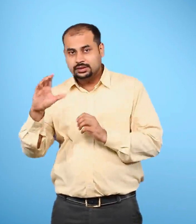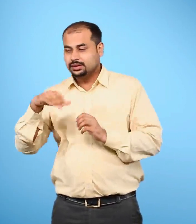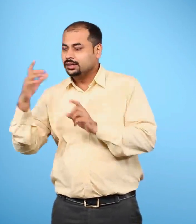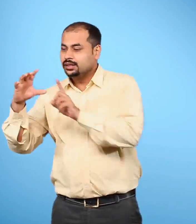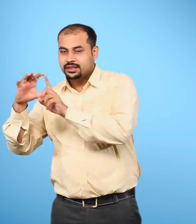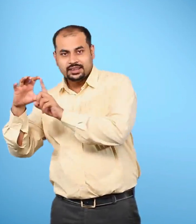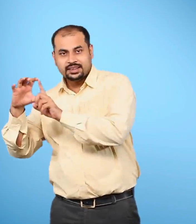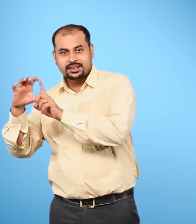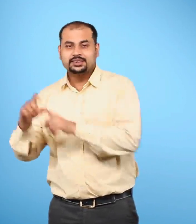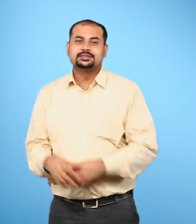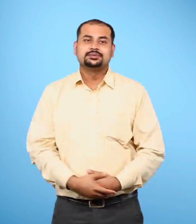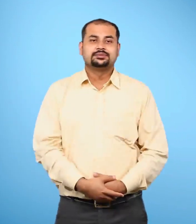D.